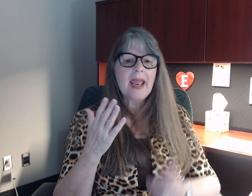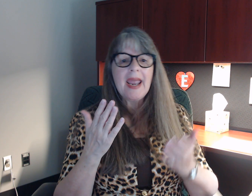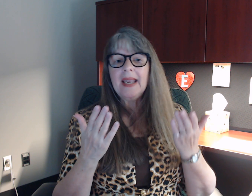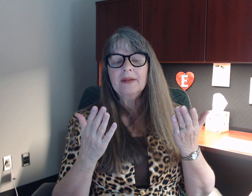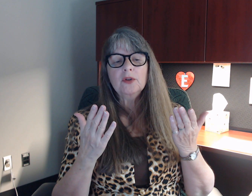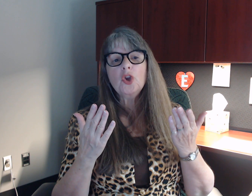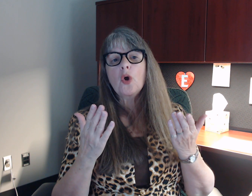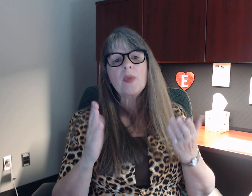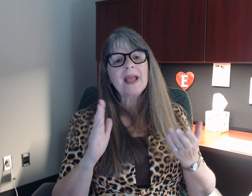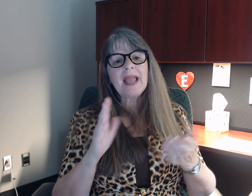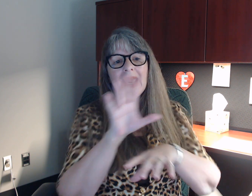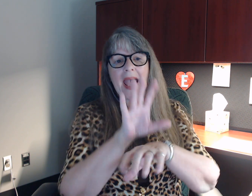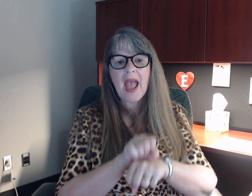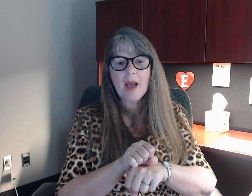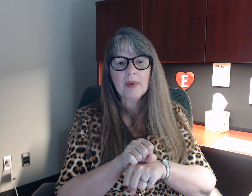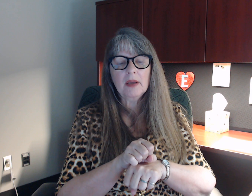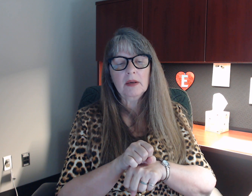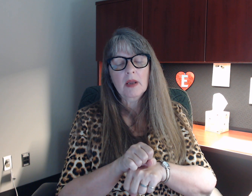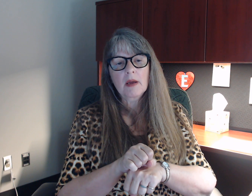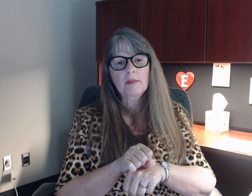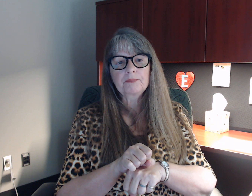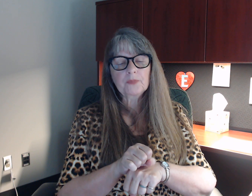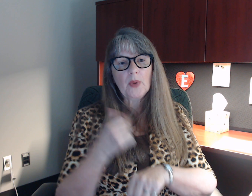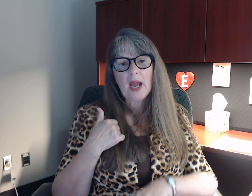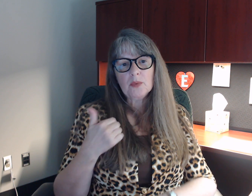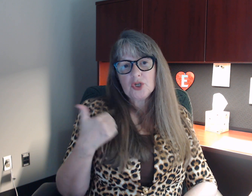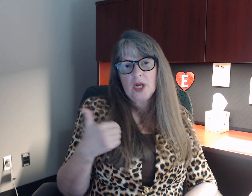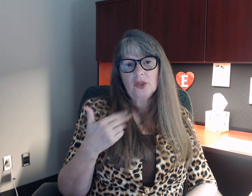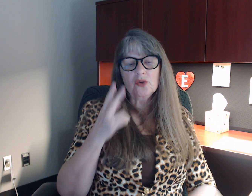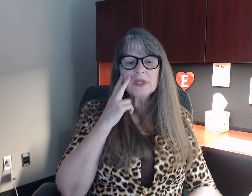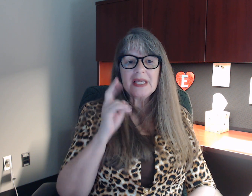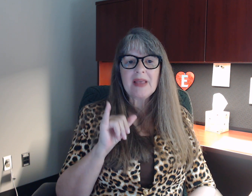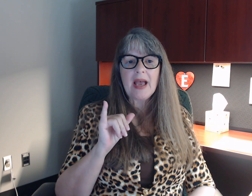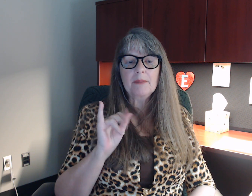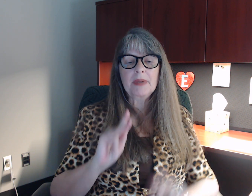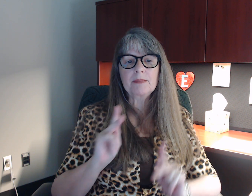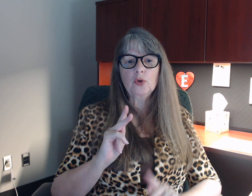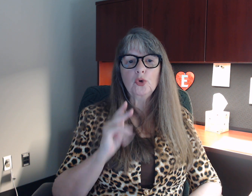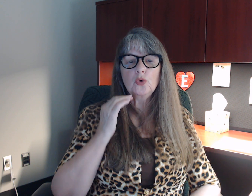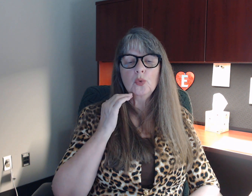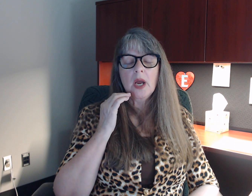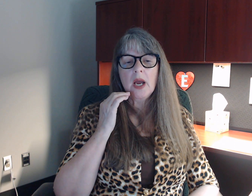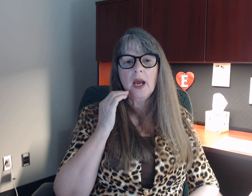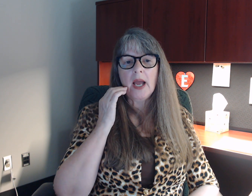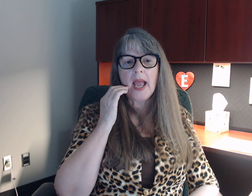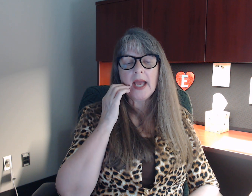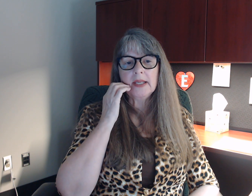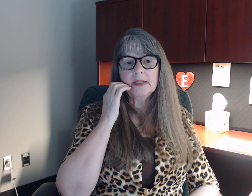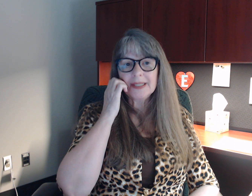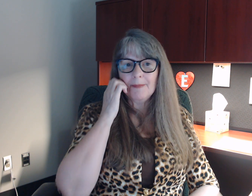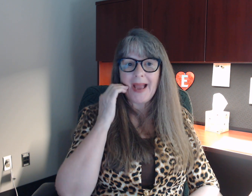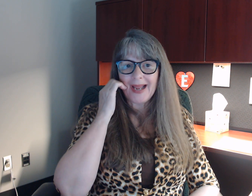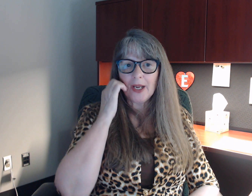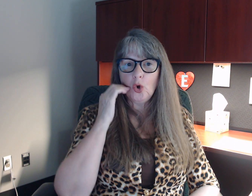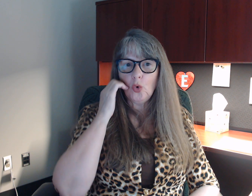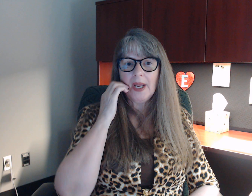And that kind of habit, when I was young, you'd see that people who had tobacco and